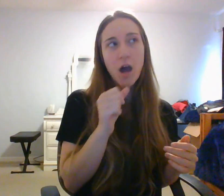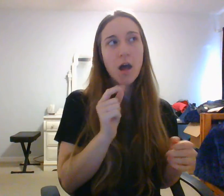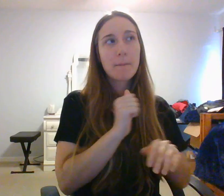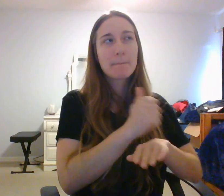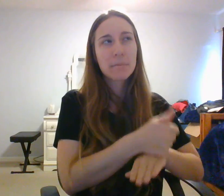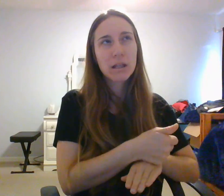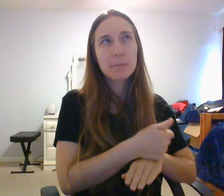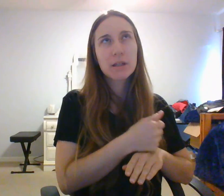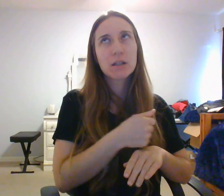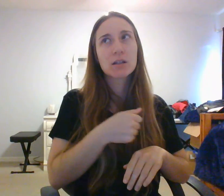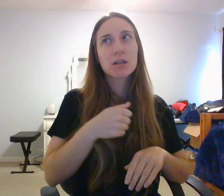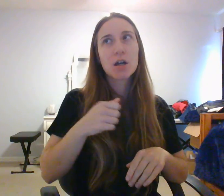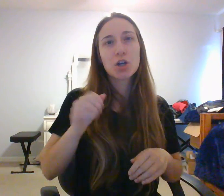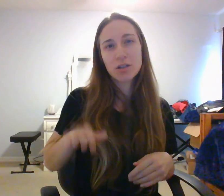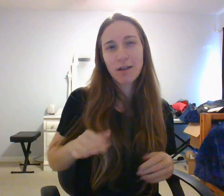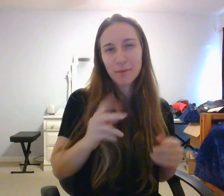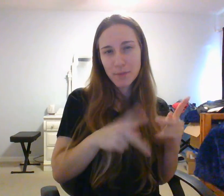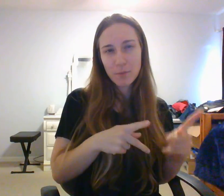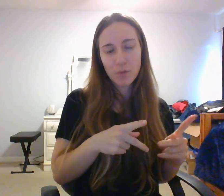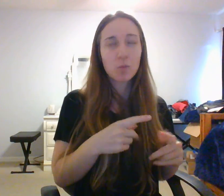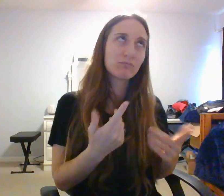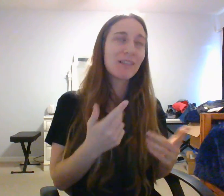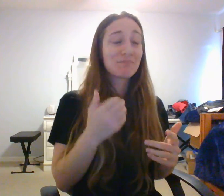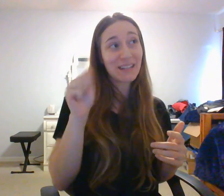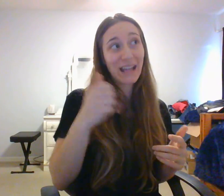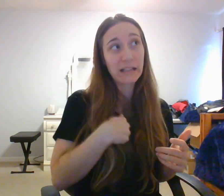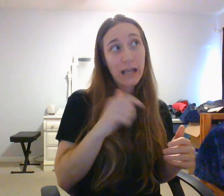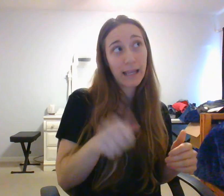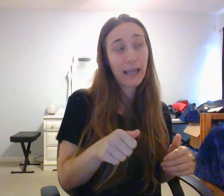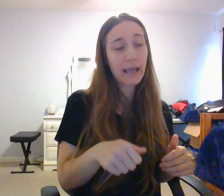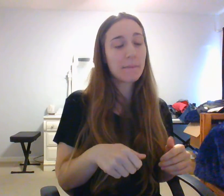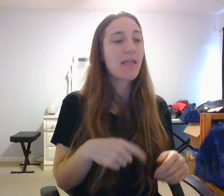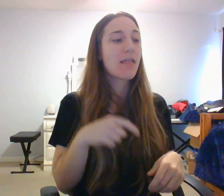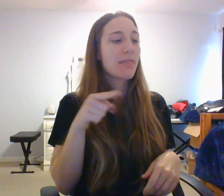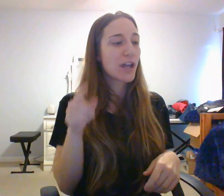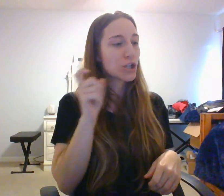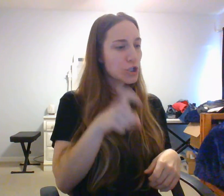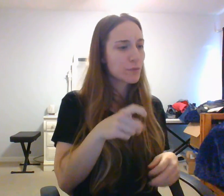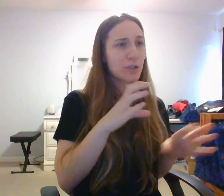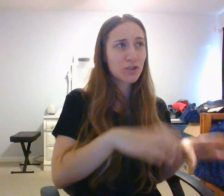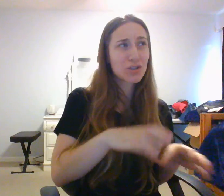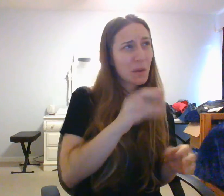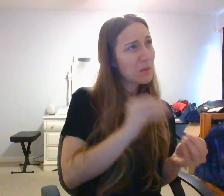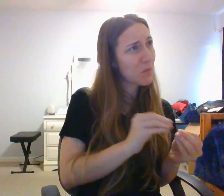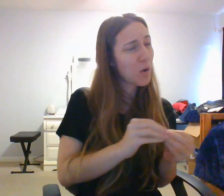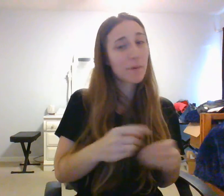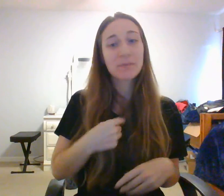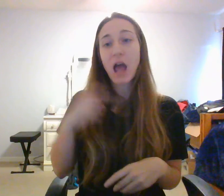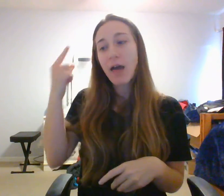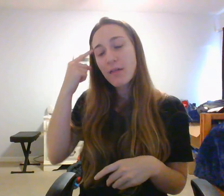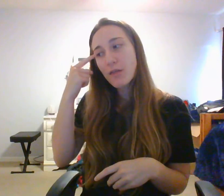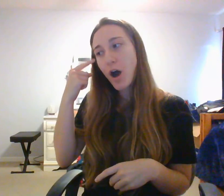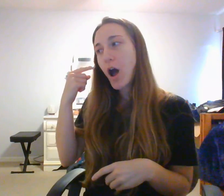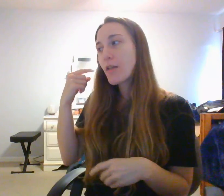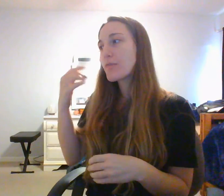Well, yes, I am. But they ought to be doing a bit more. I really thought that feeling around Obama was so important, to